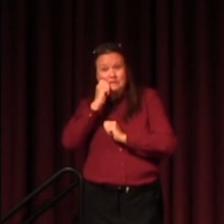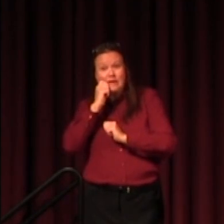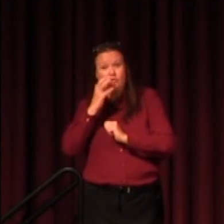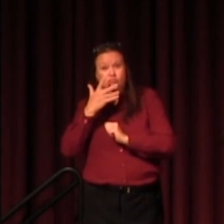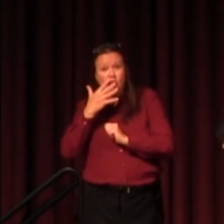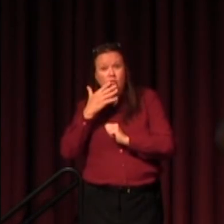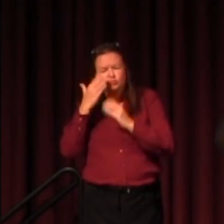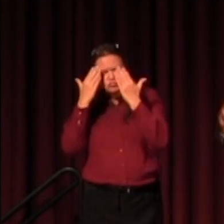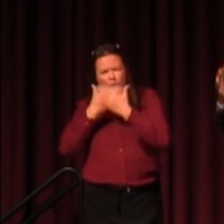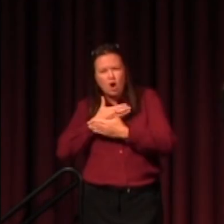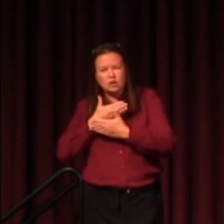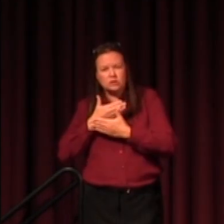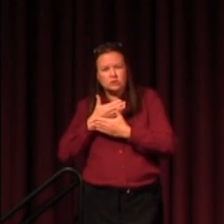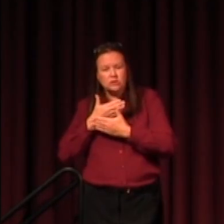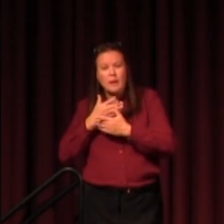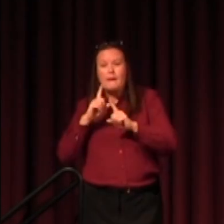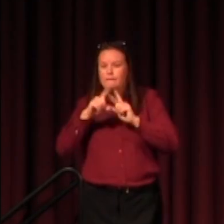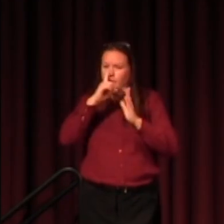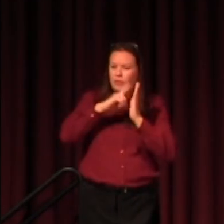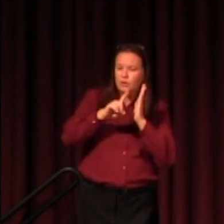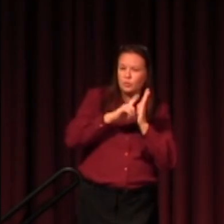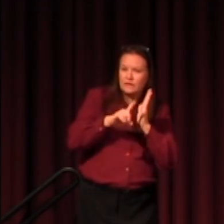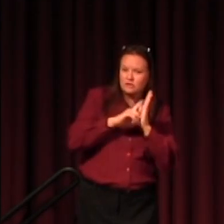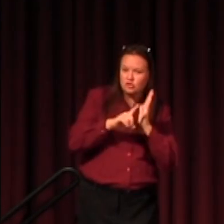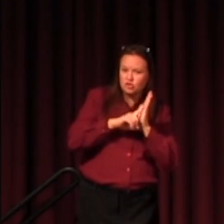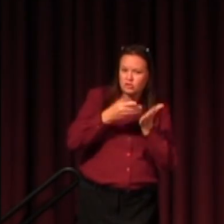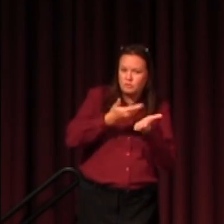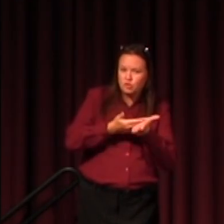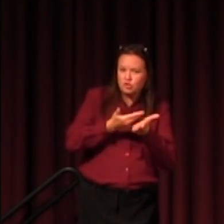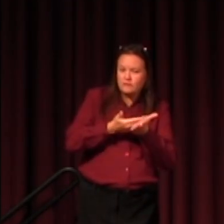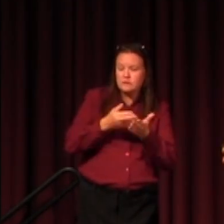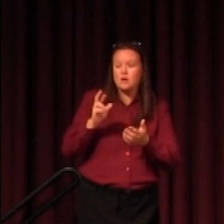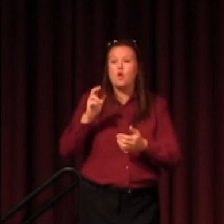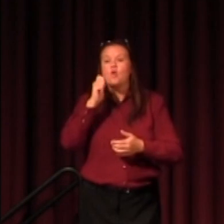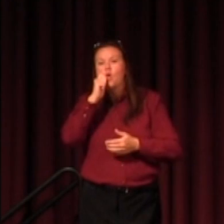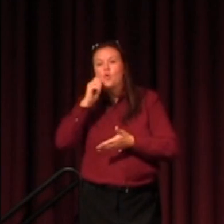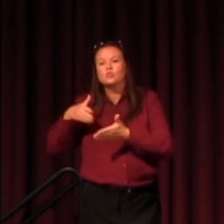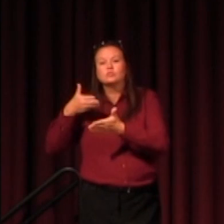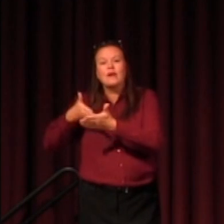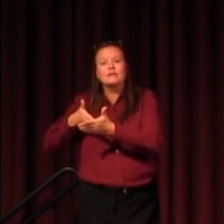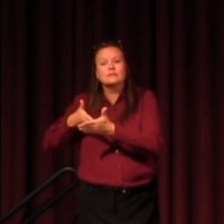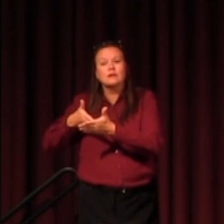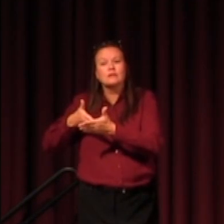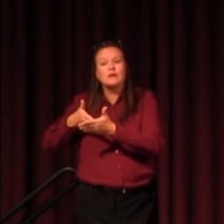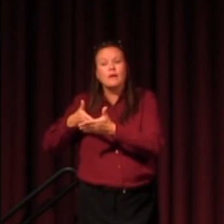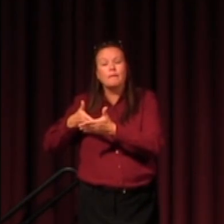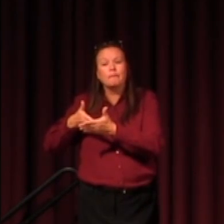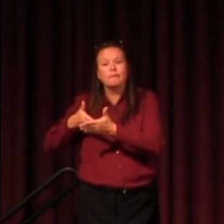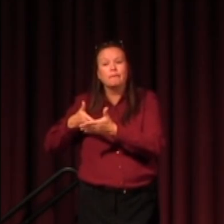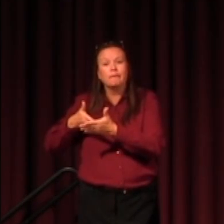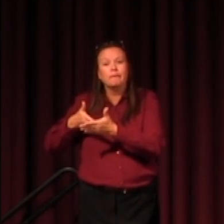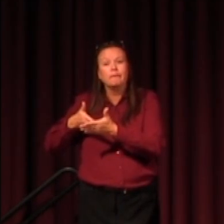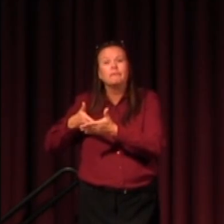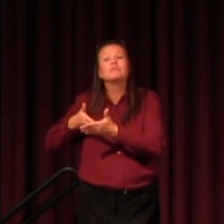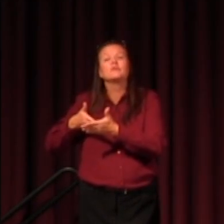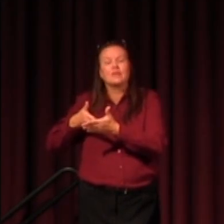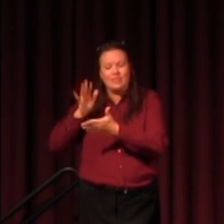and the research says that the default effects of racism raises the default blood pressure of black